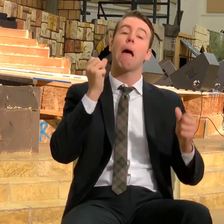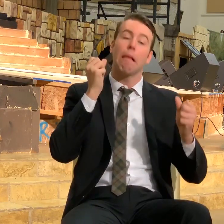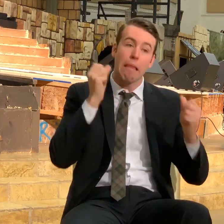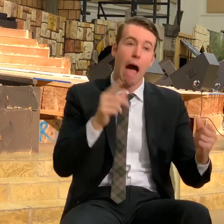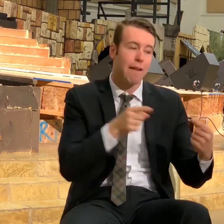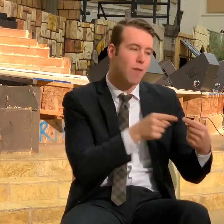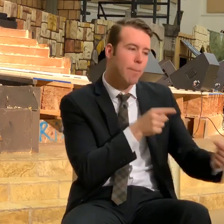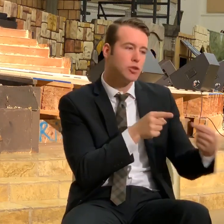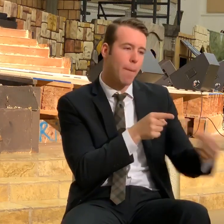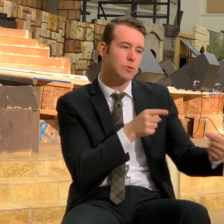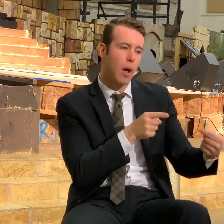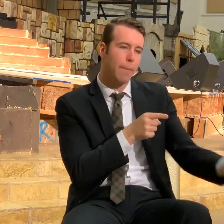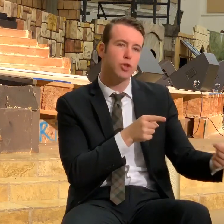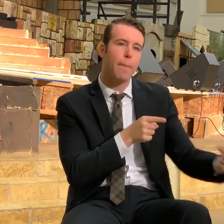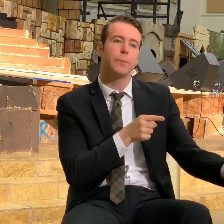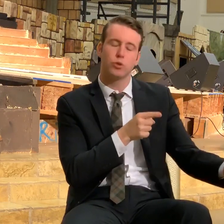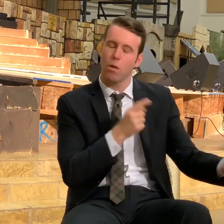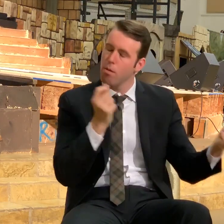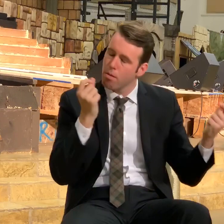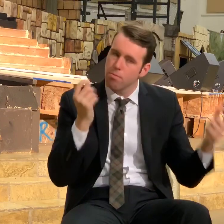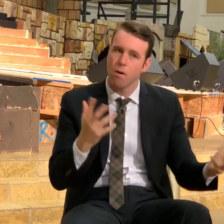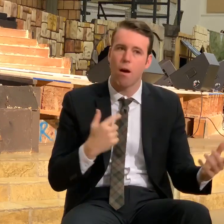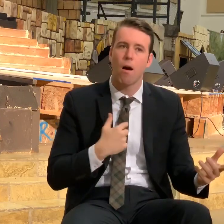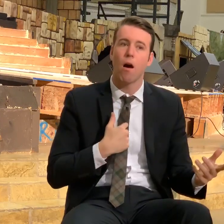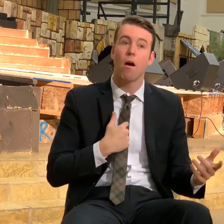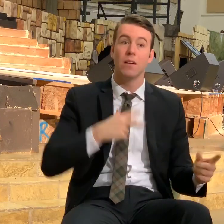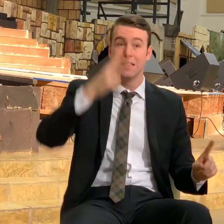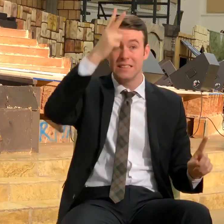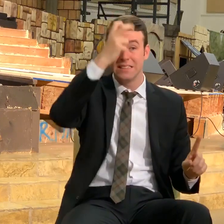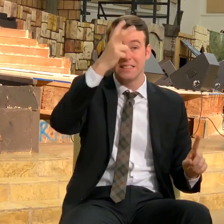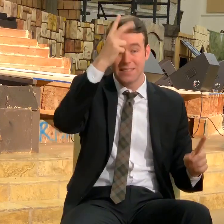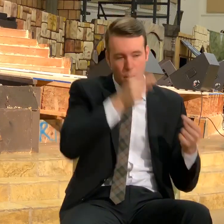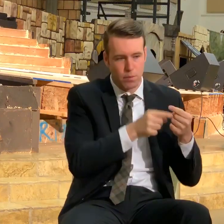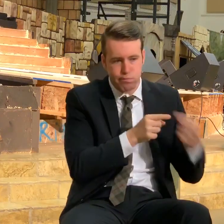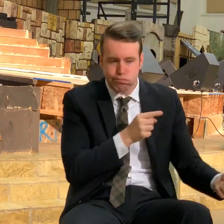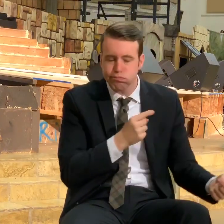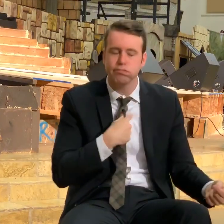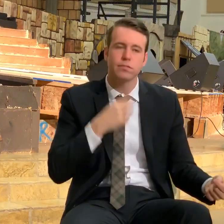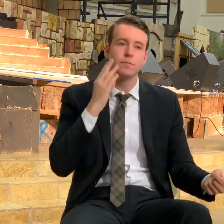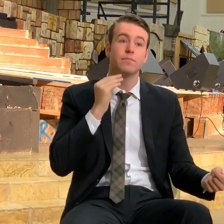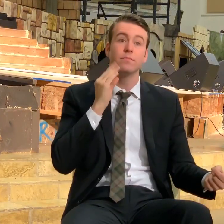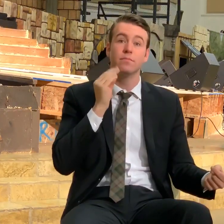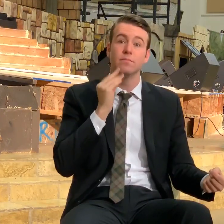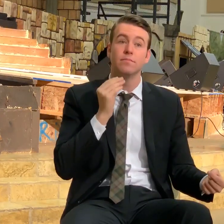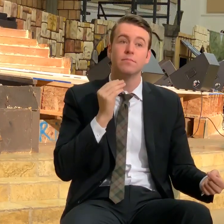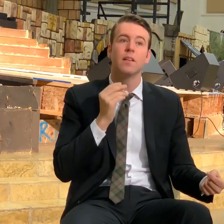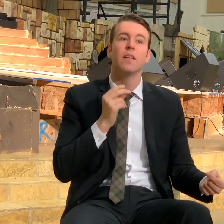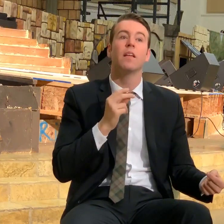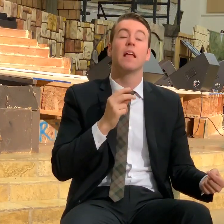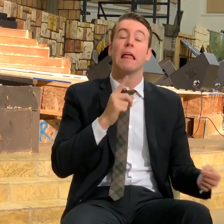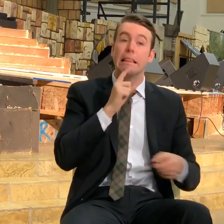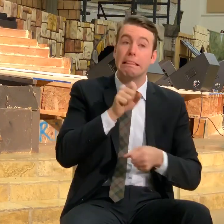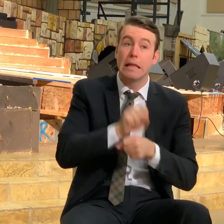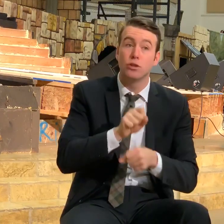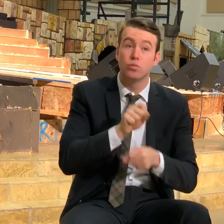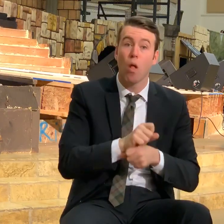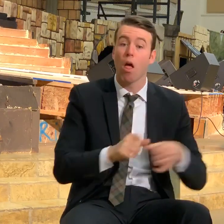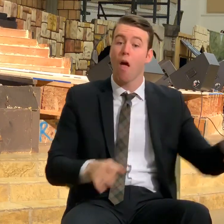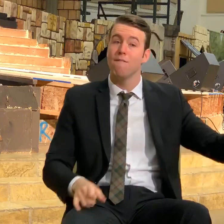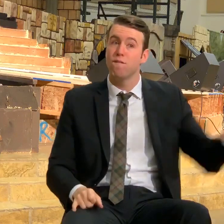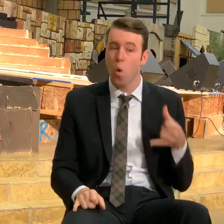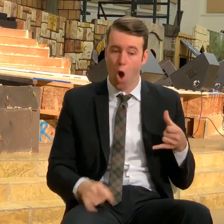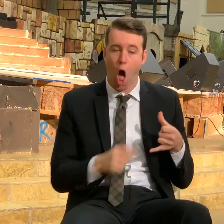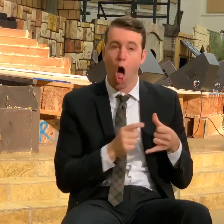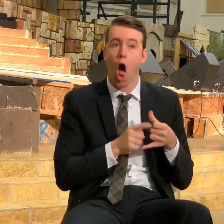opposition. I've experienced demonic opposition, literal voices. I've had phone